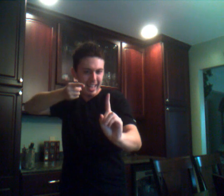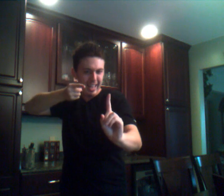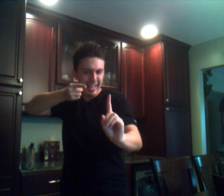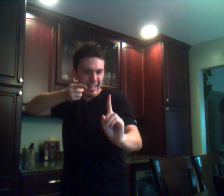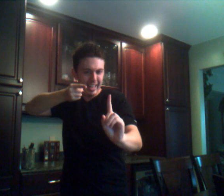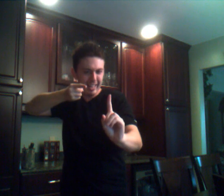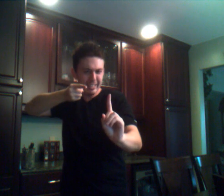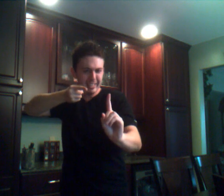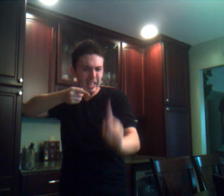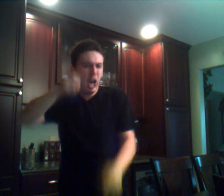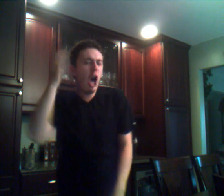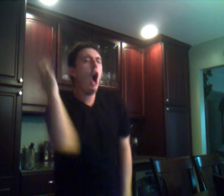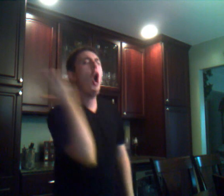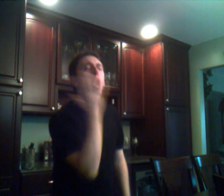Oh